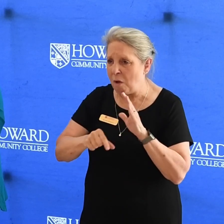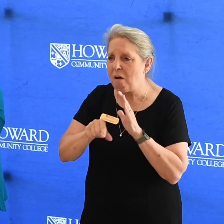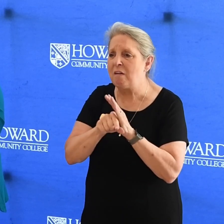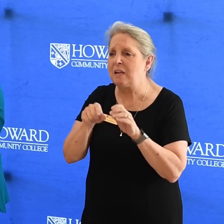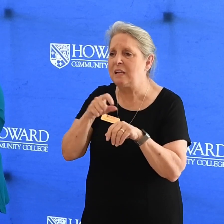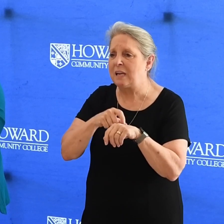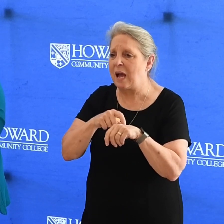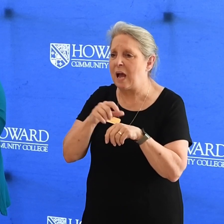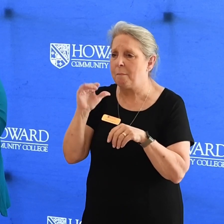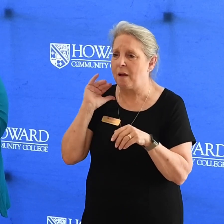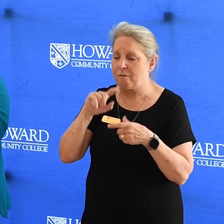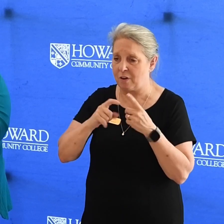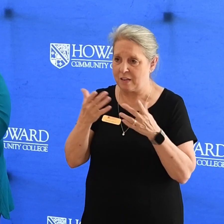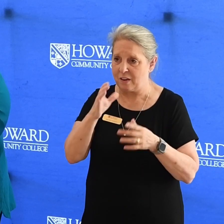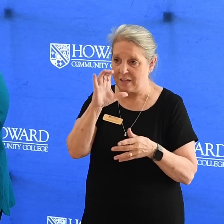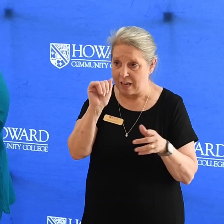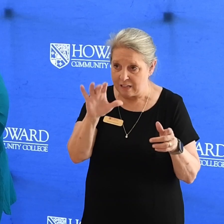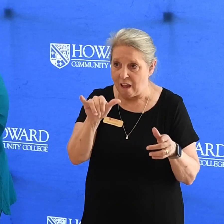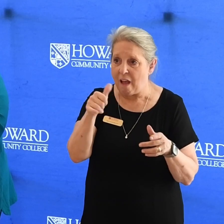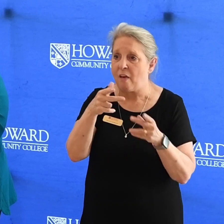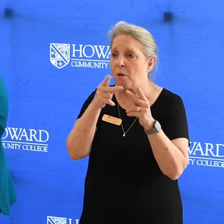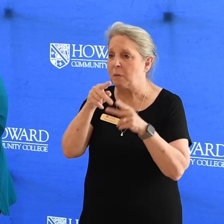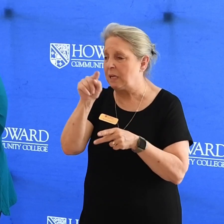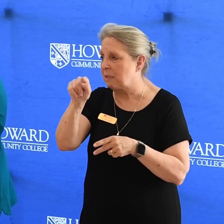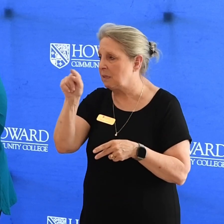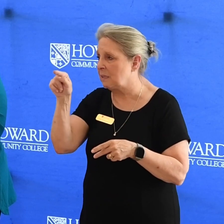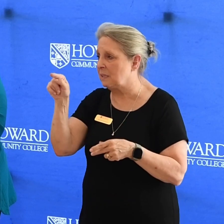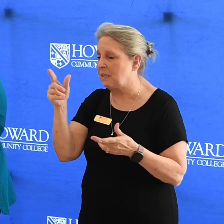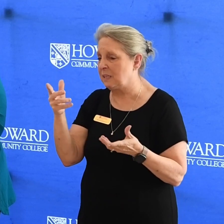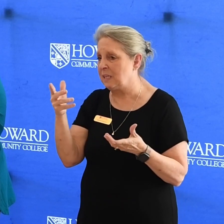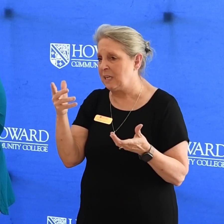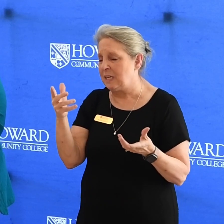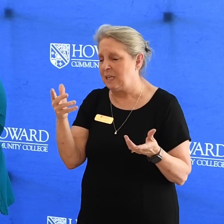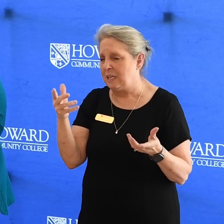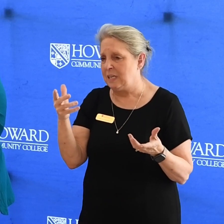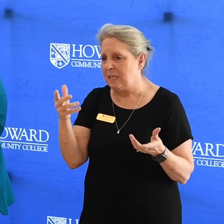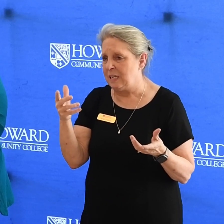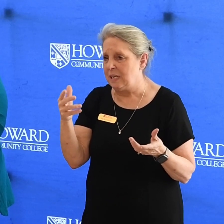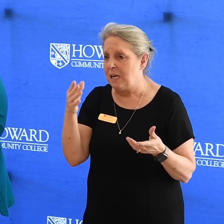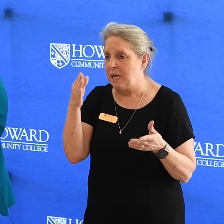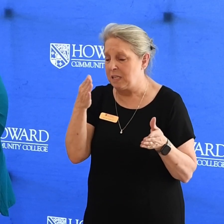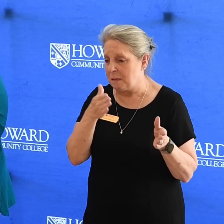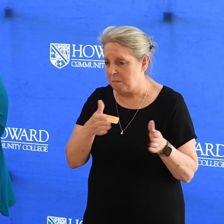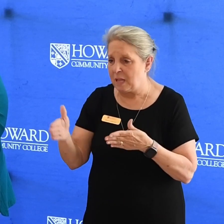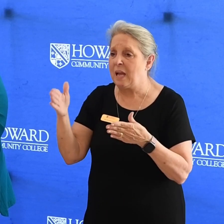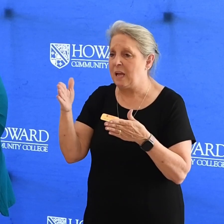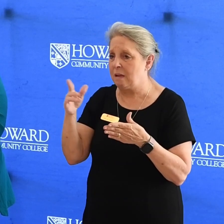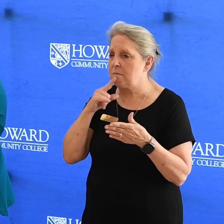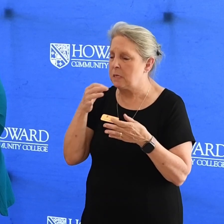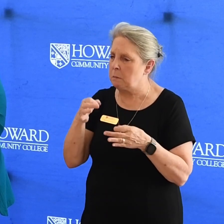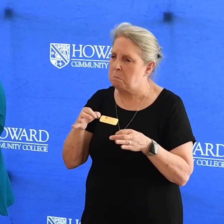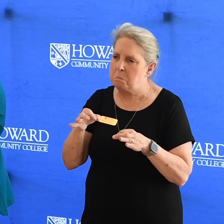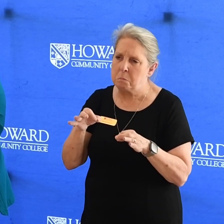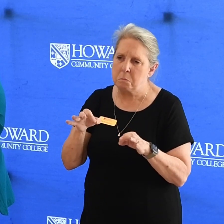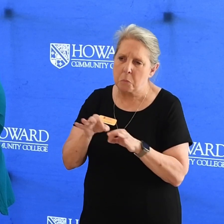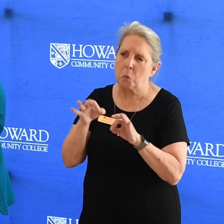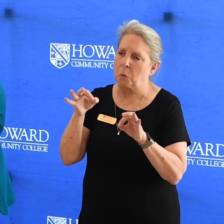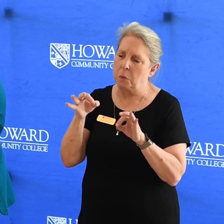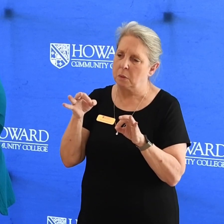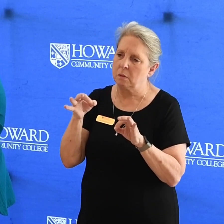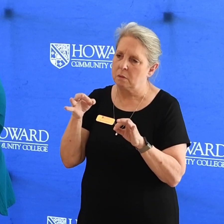with our friends at CAC and others this session. You know, the blueprint was an important